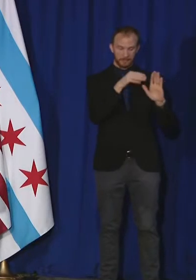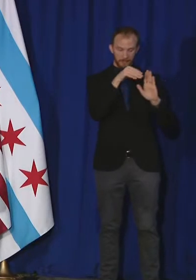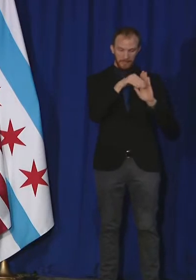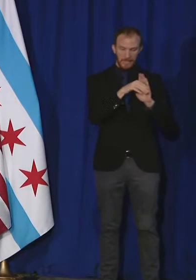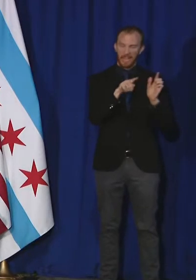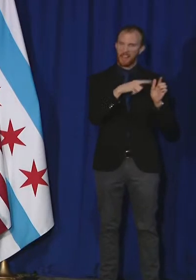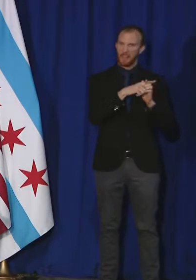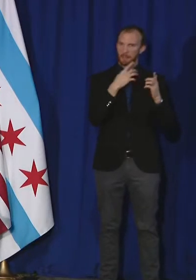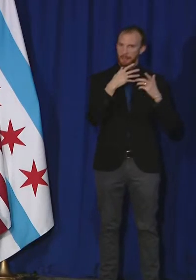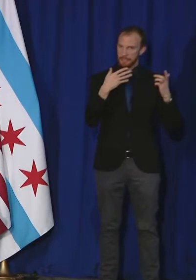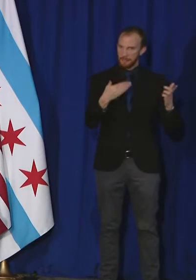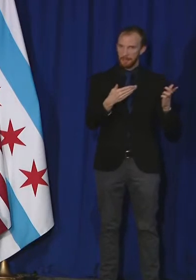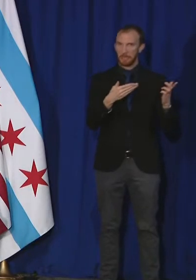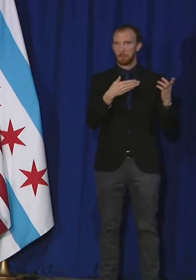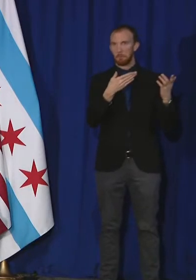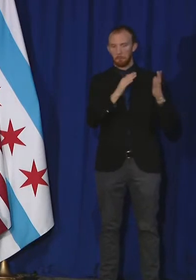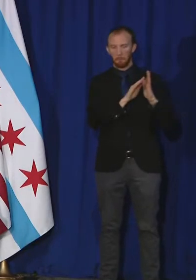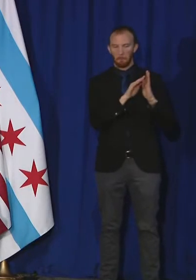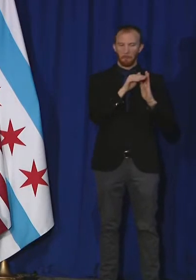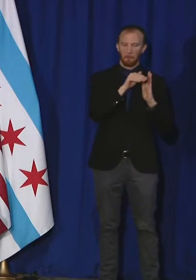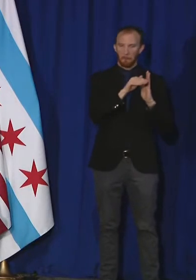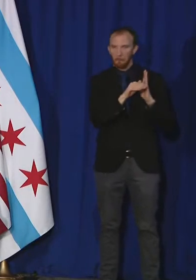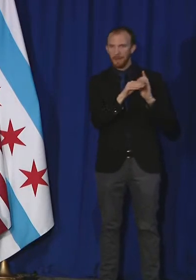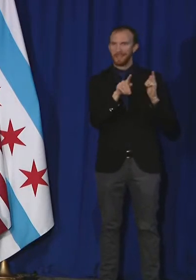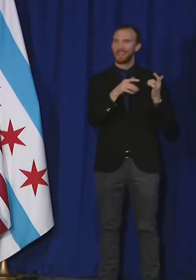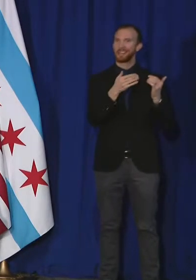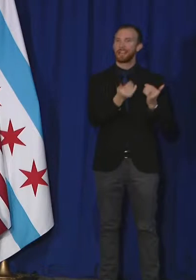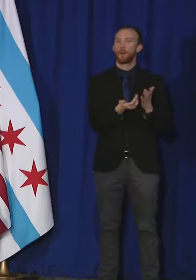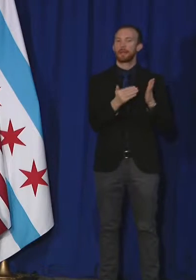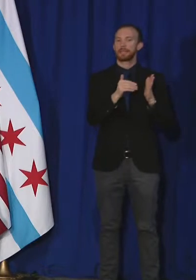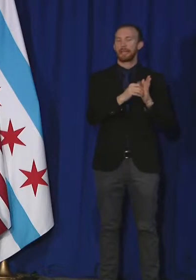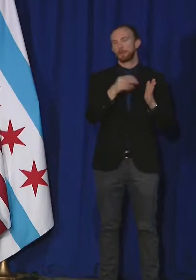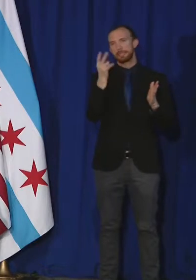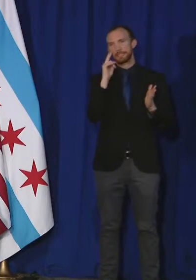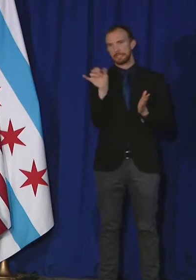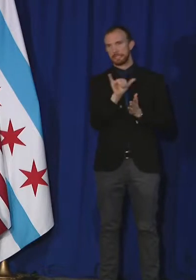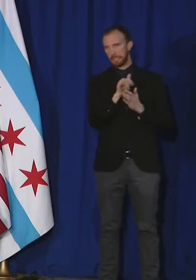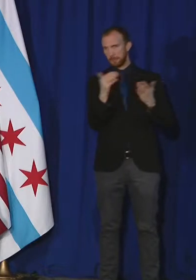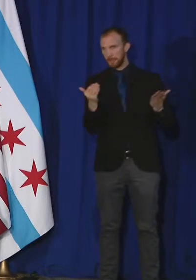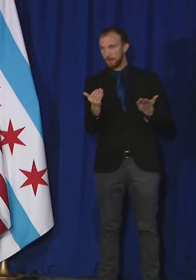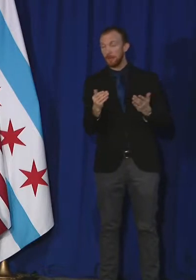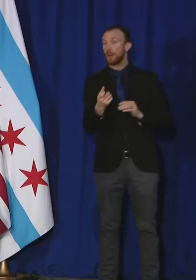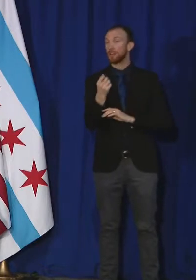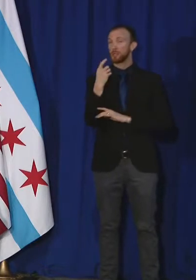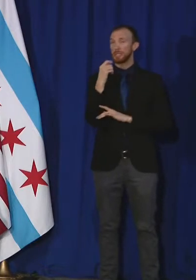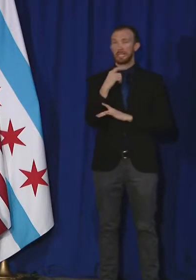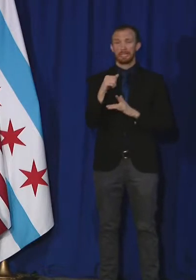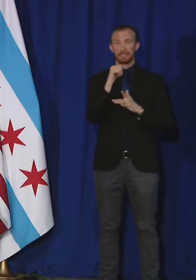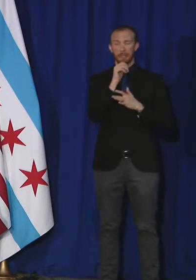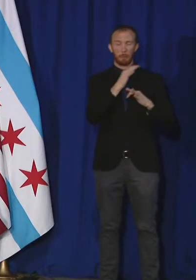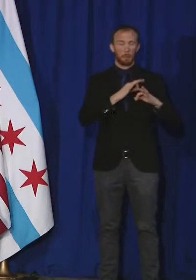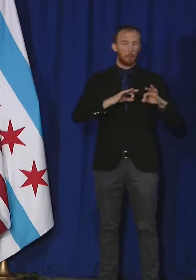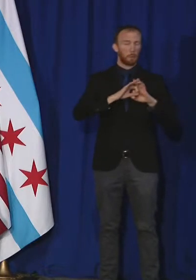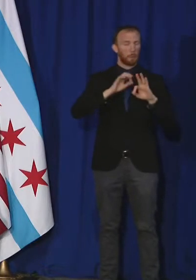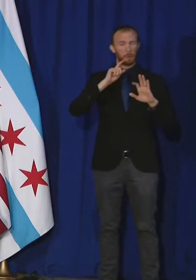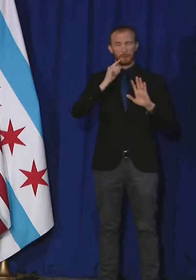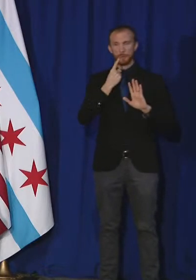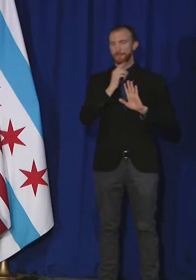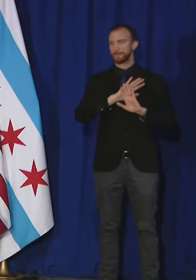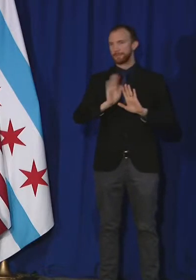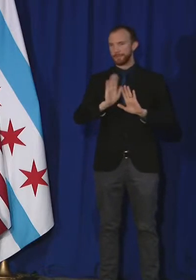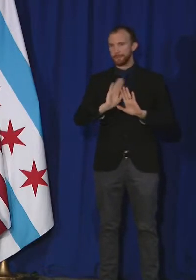Thanksgiving. We've seen something very similar here following the holidays. Nothing that is significantly concerning, and we